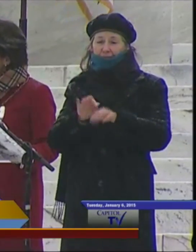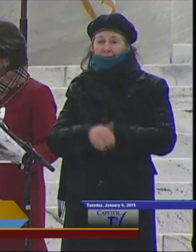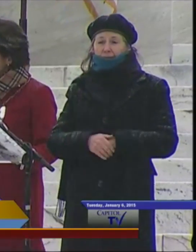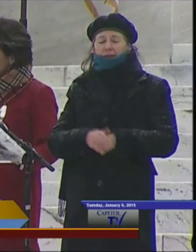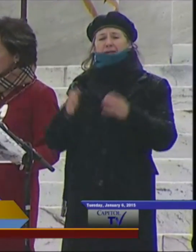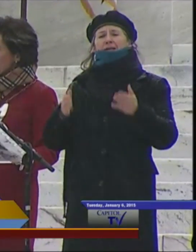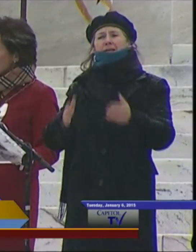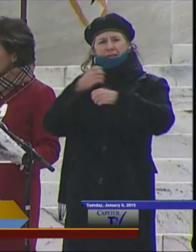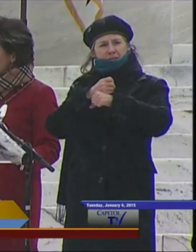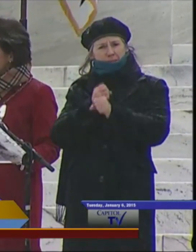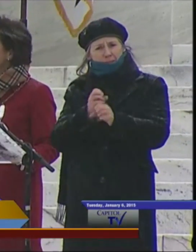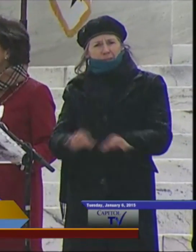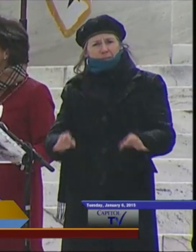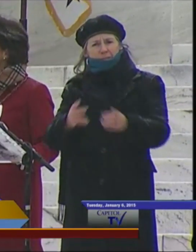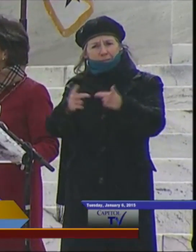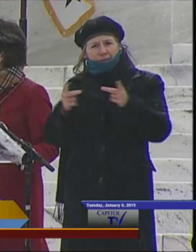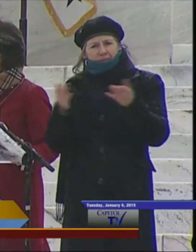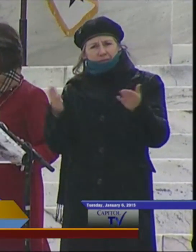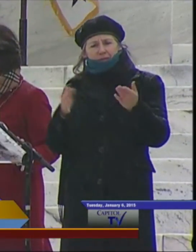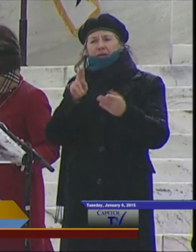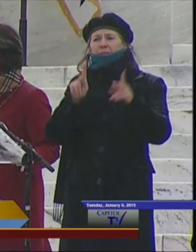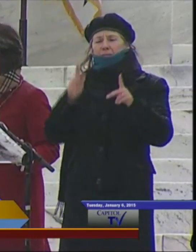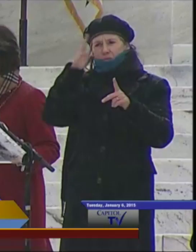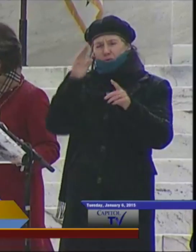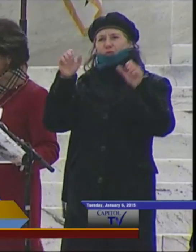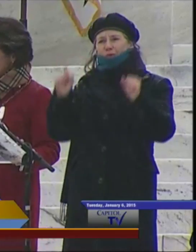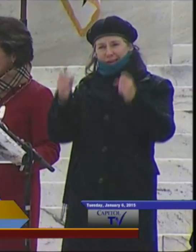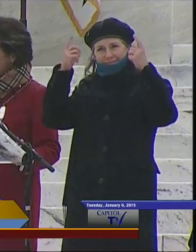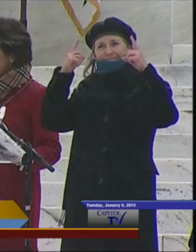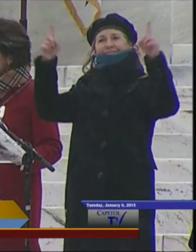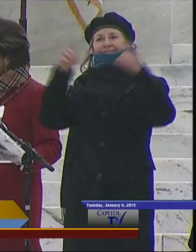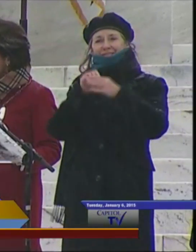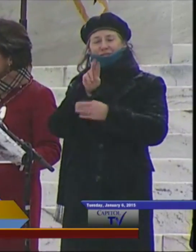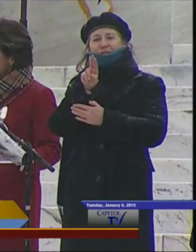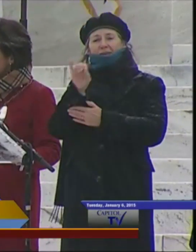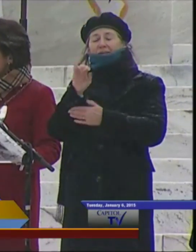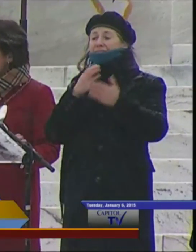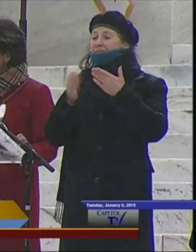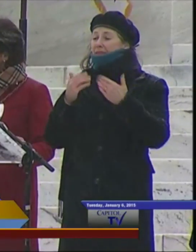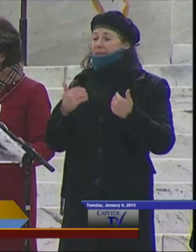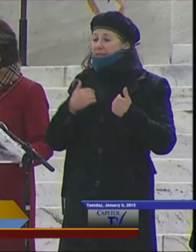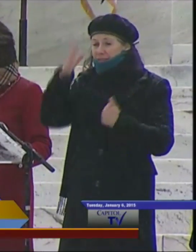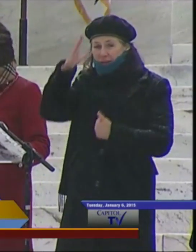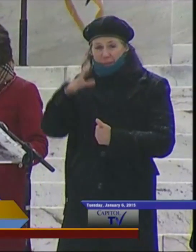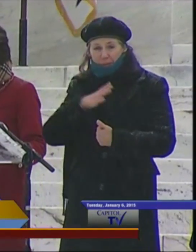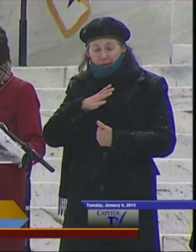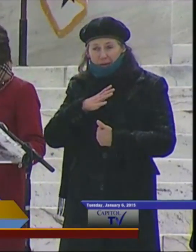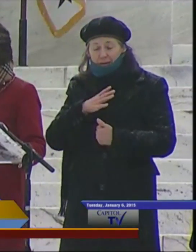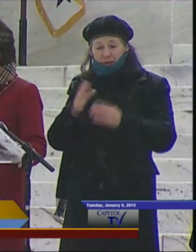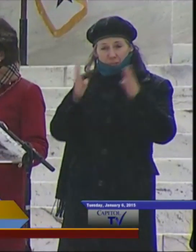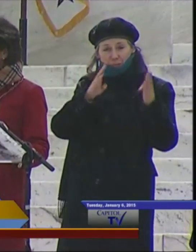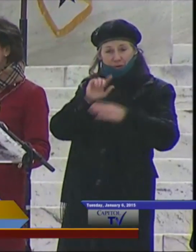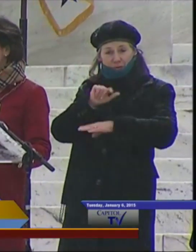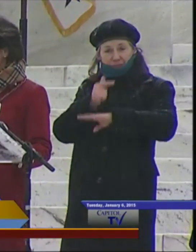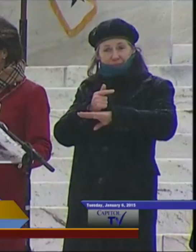create a place where people know you can make it in Rhode Island. Whether it's the young man preparing to